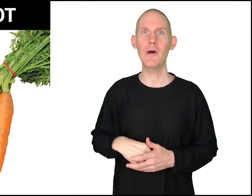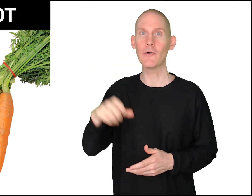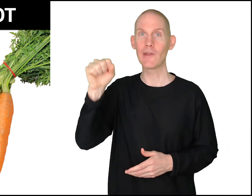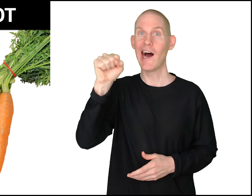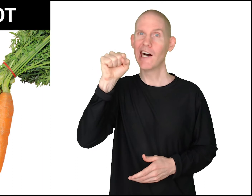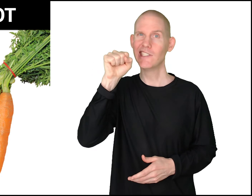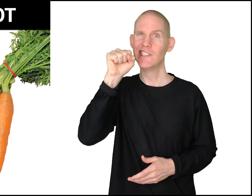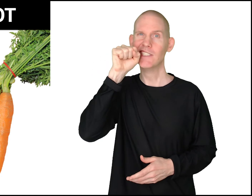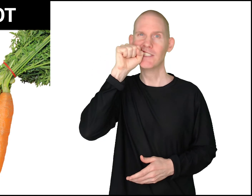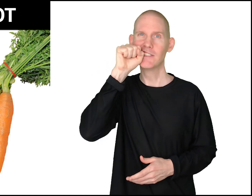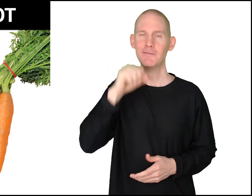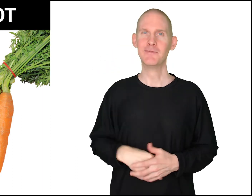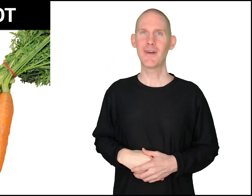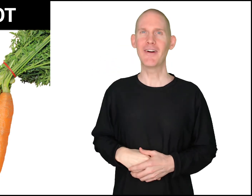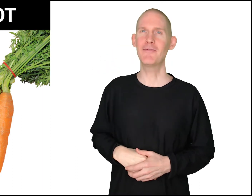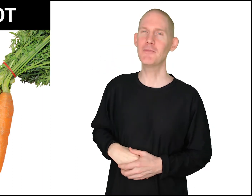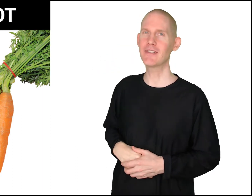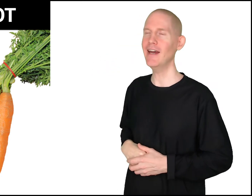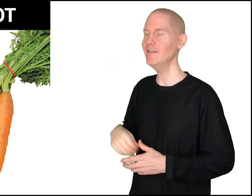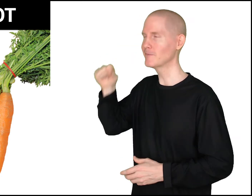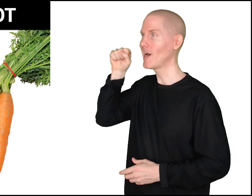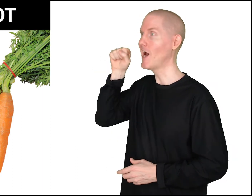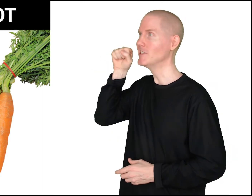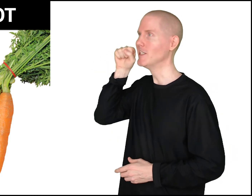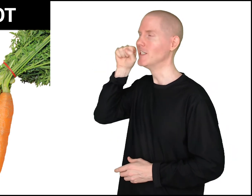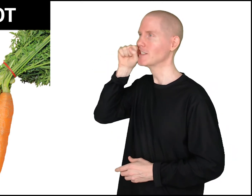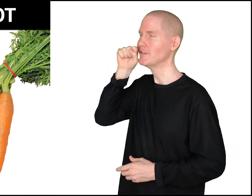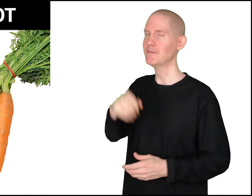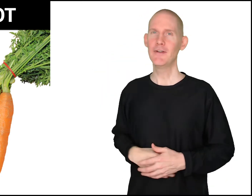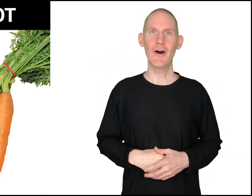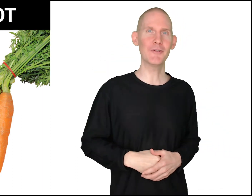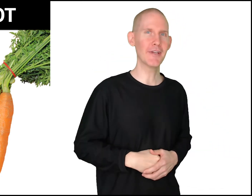mouth. All right, from the side, other side.